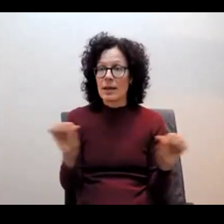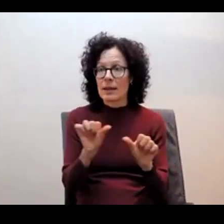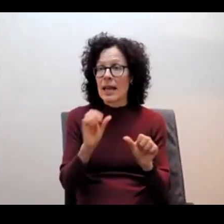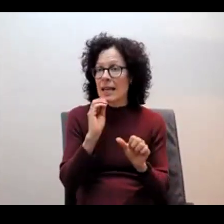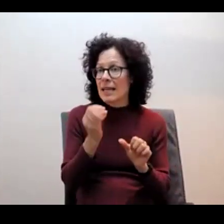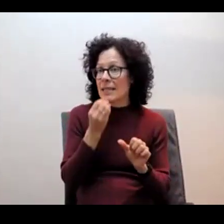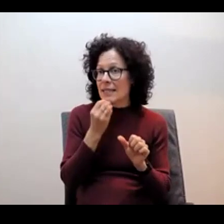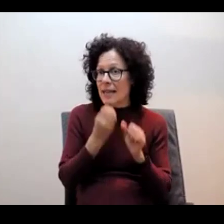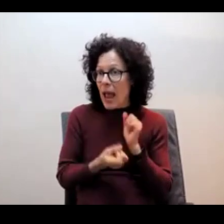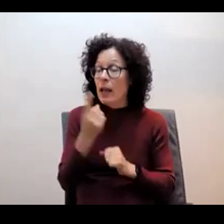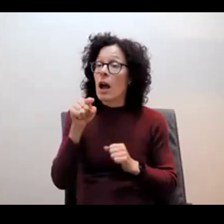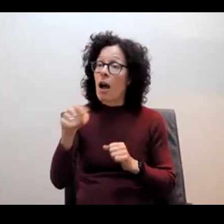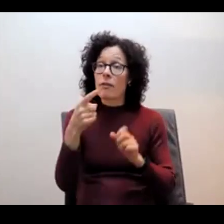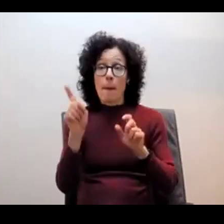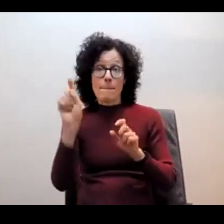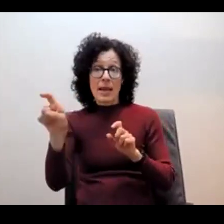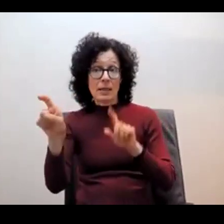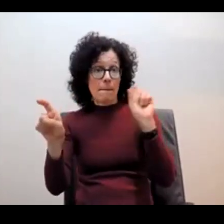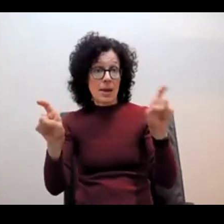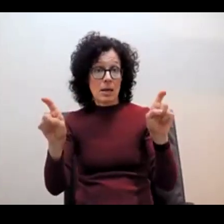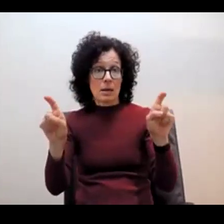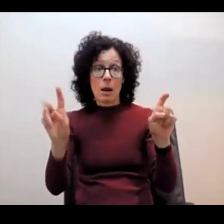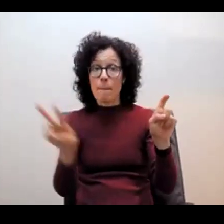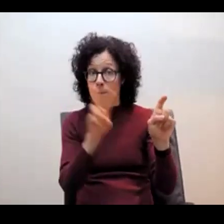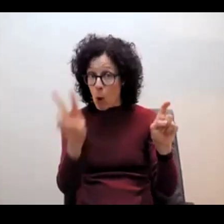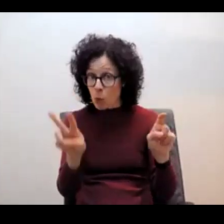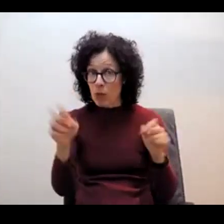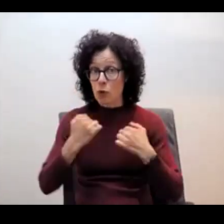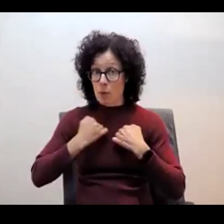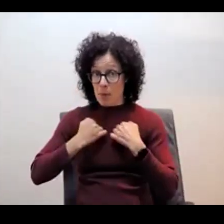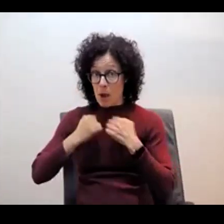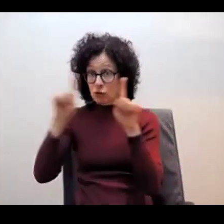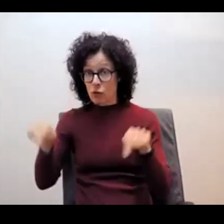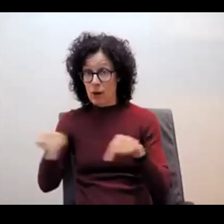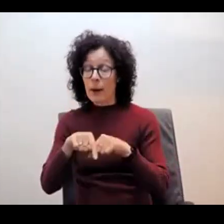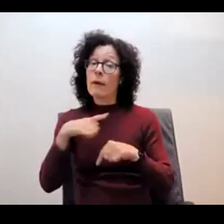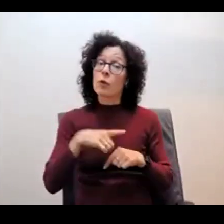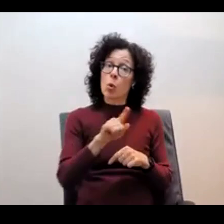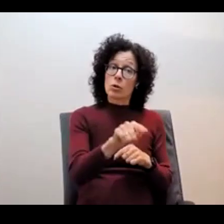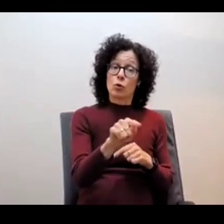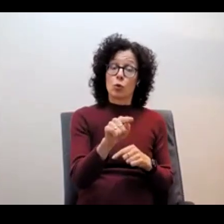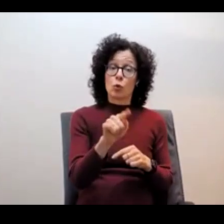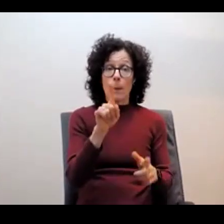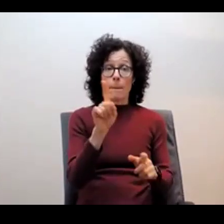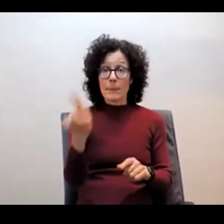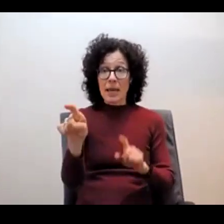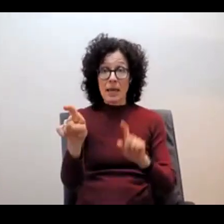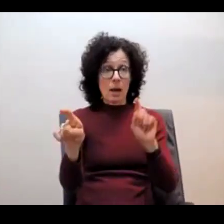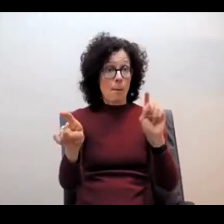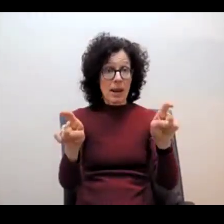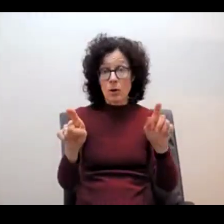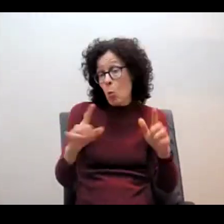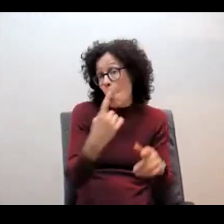screen, but if you need to pin them onto your screen or just one of them, please